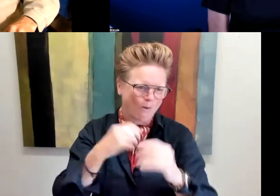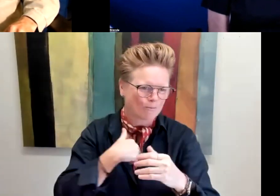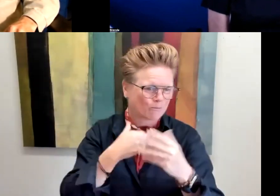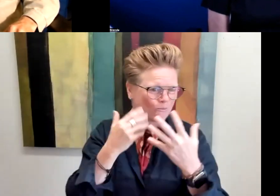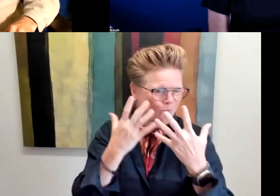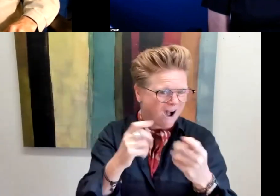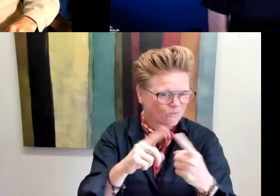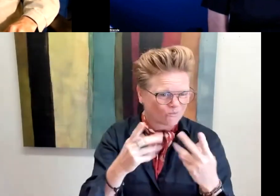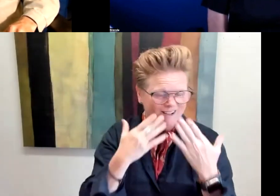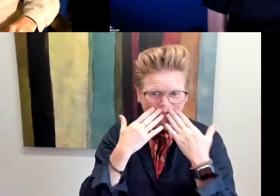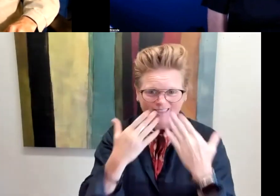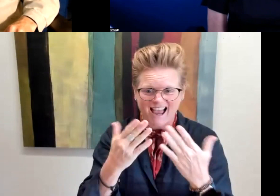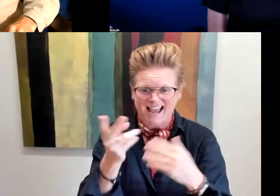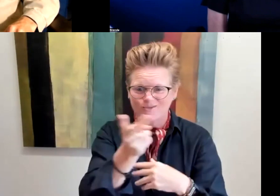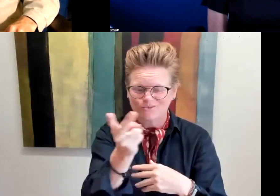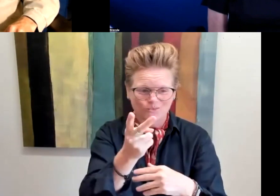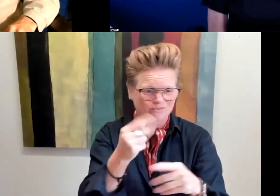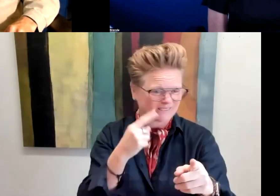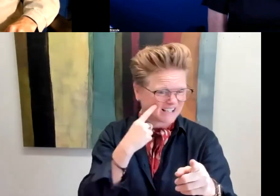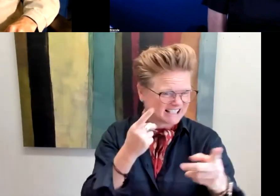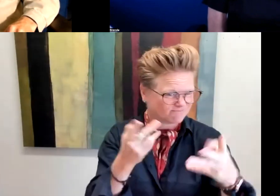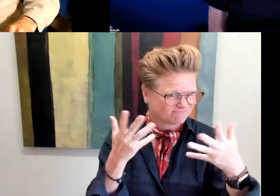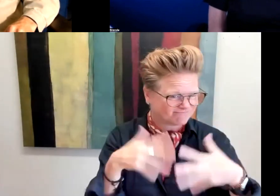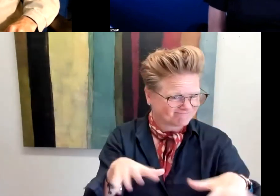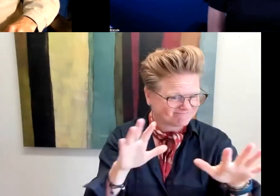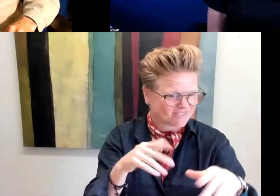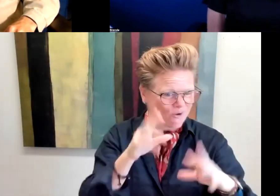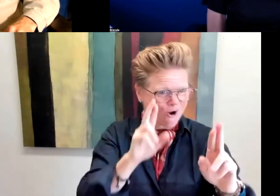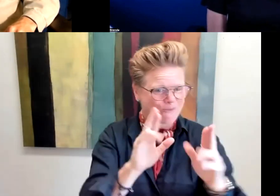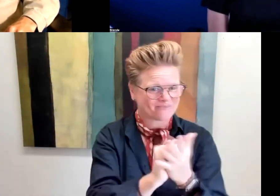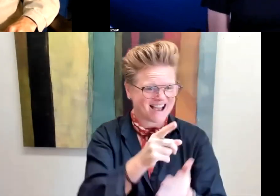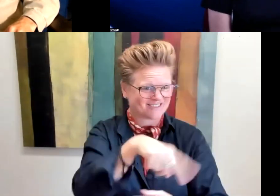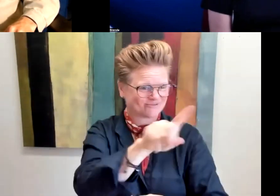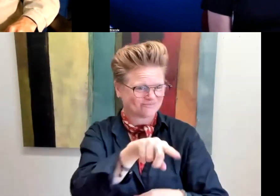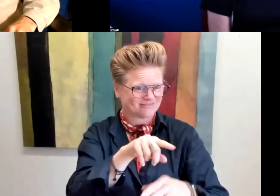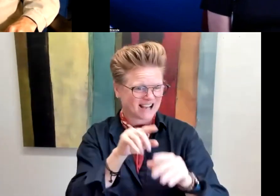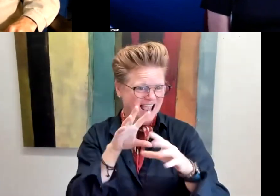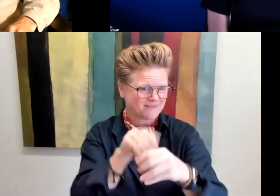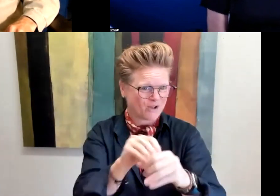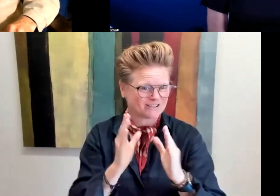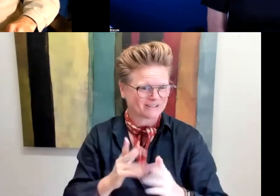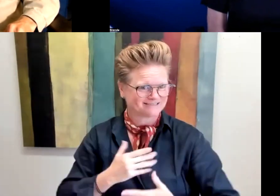how that's going to go. So I want to thank you both. I think